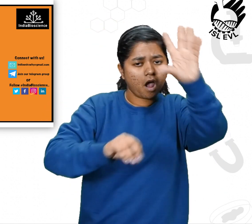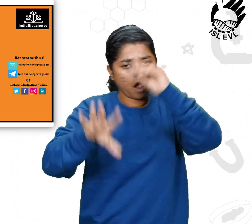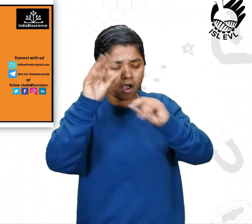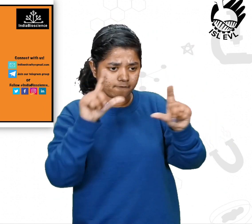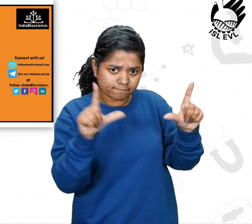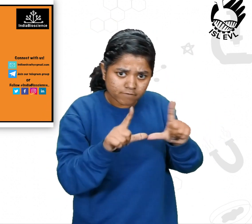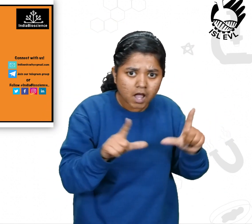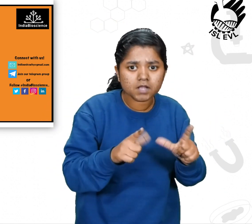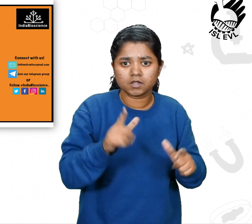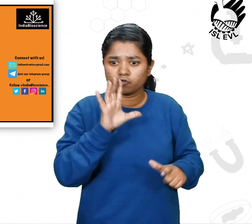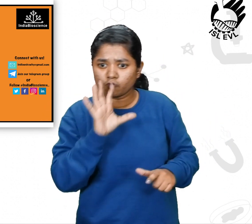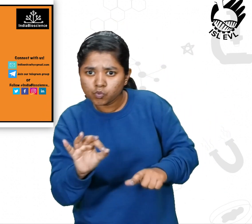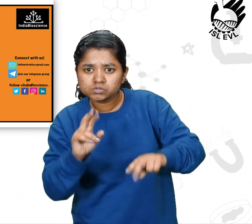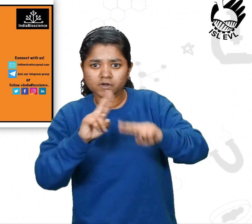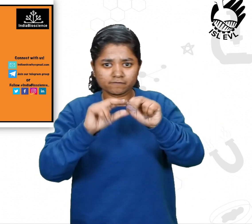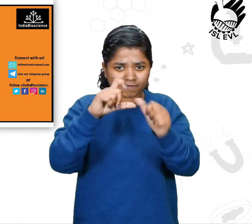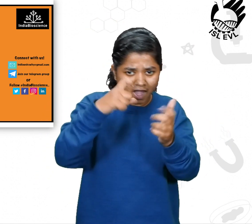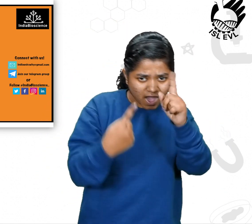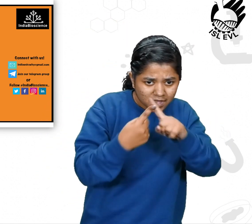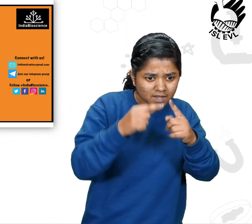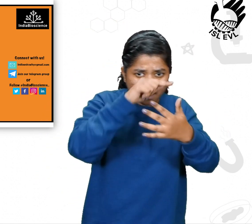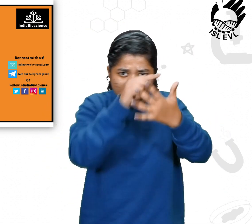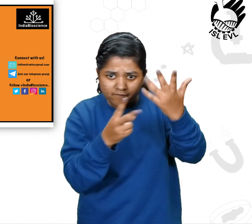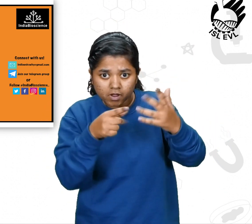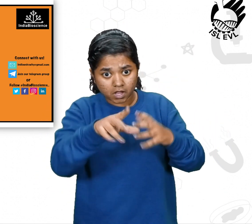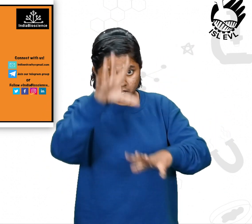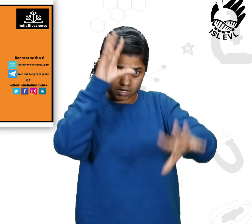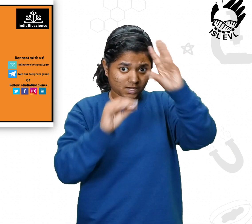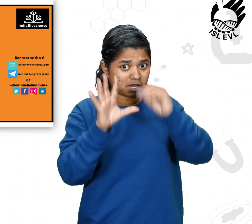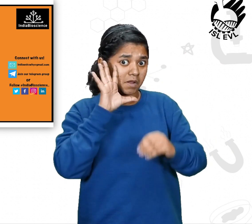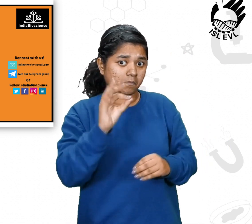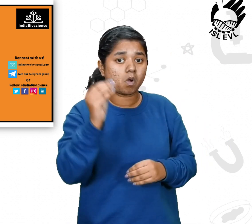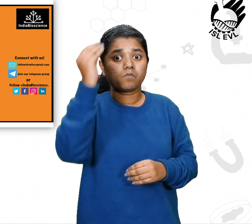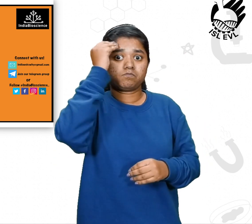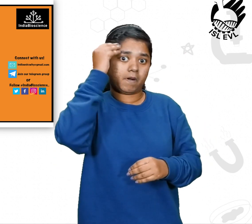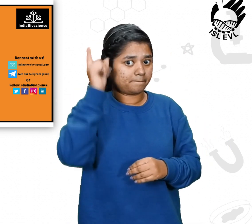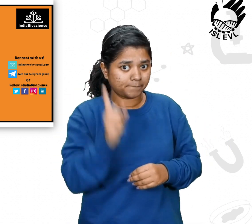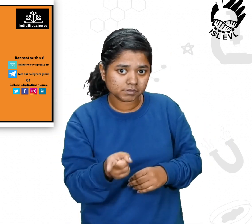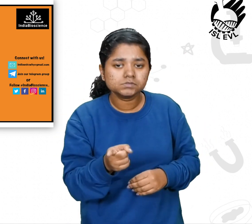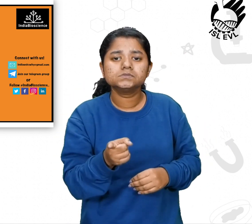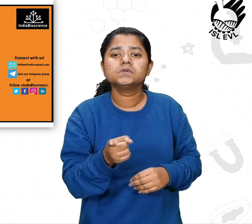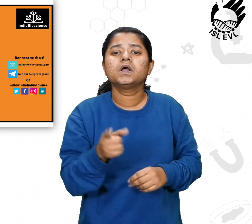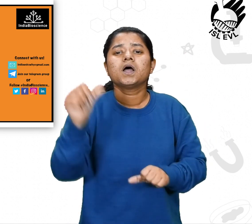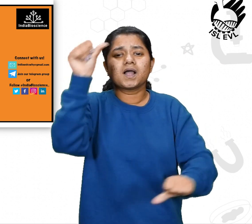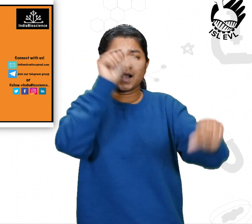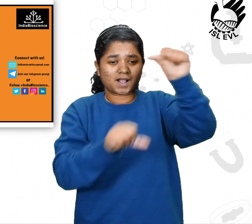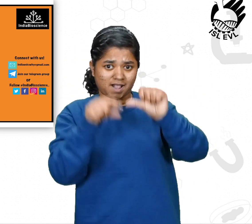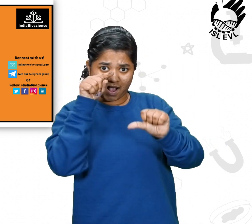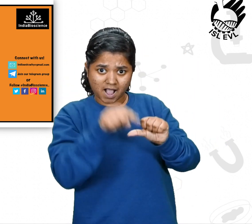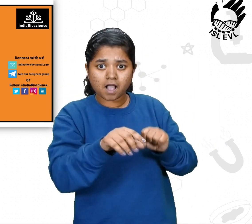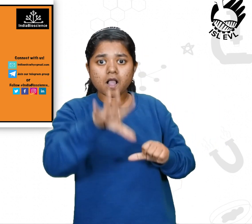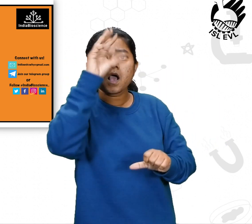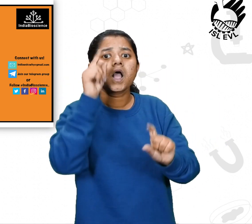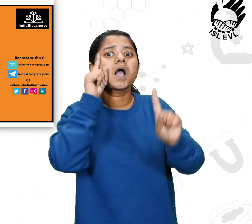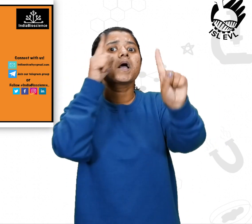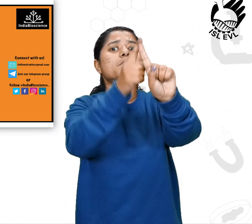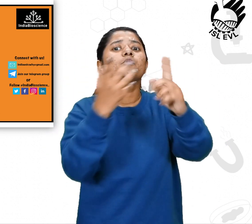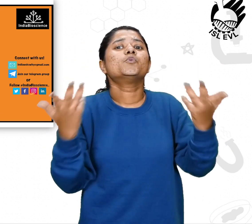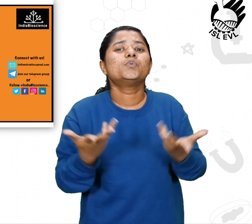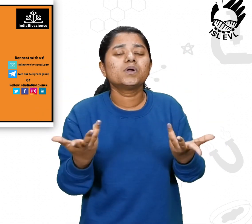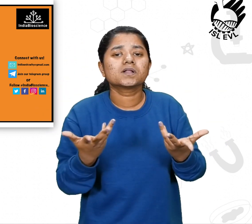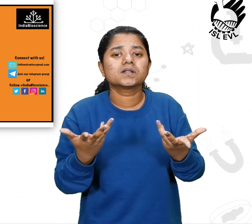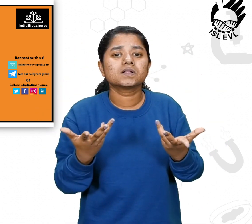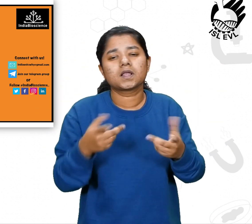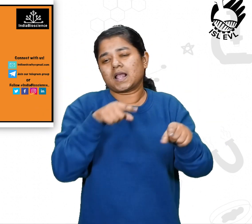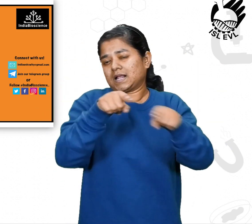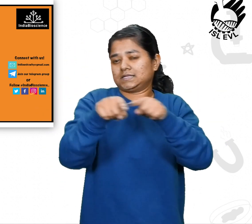than learning various aspect specific facts. I think just knowing facts, ants produce pheromone. I think that's really boring